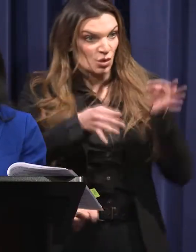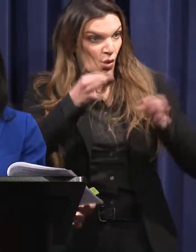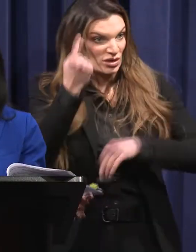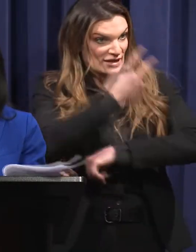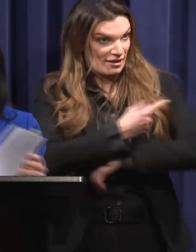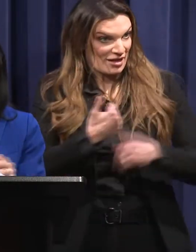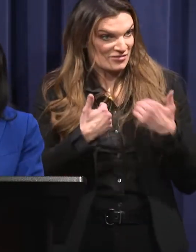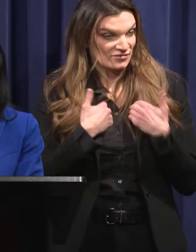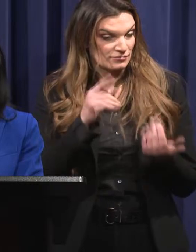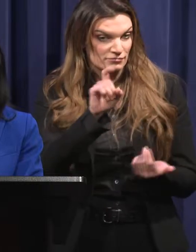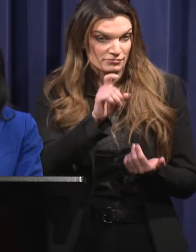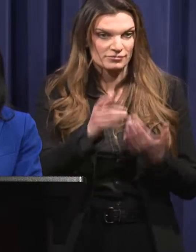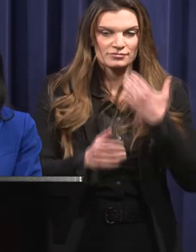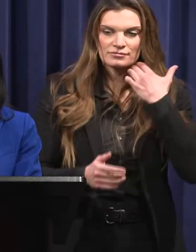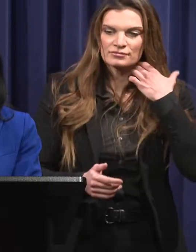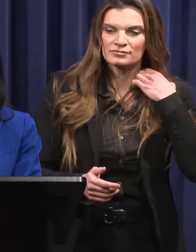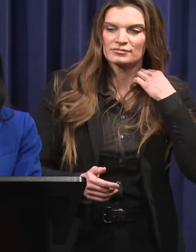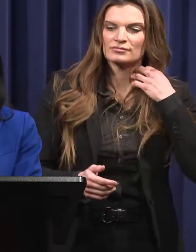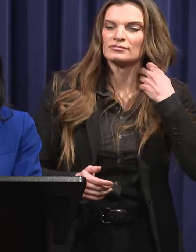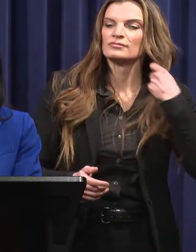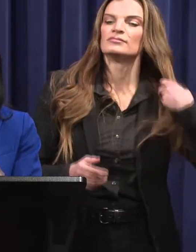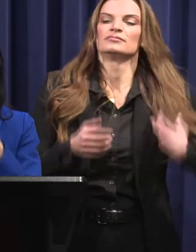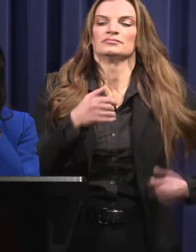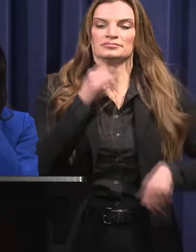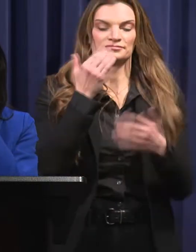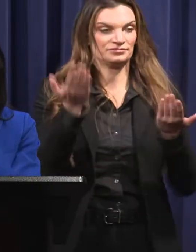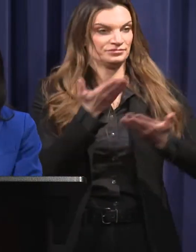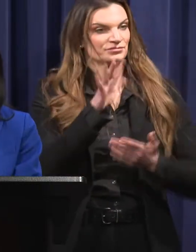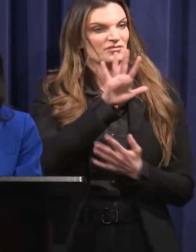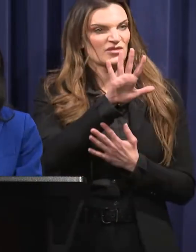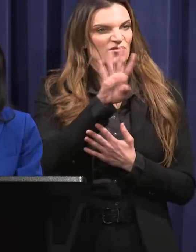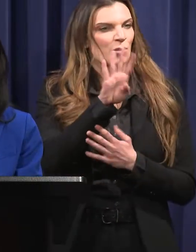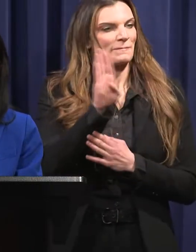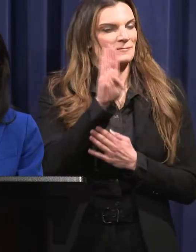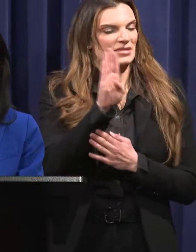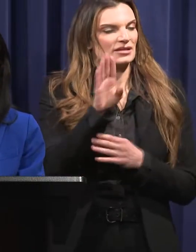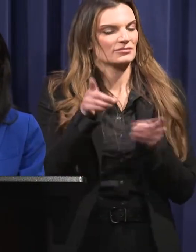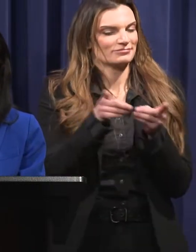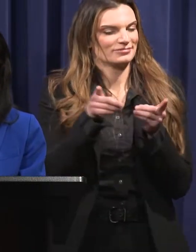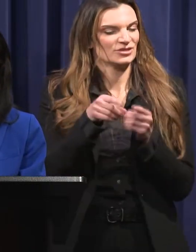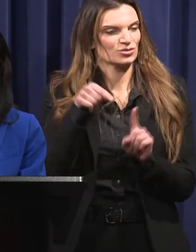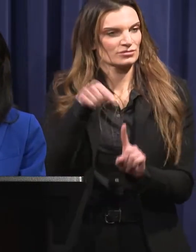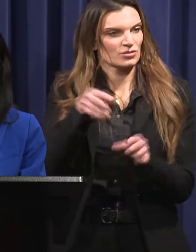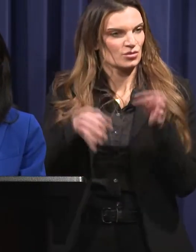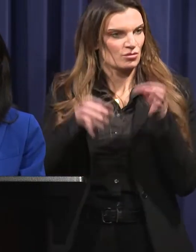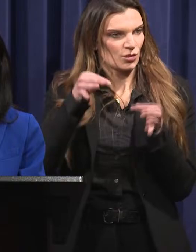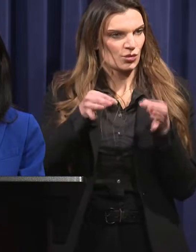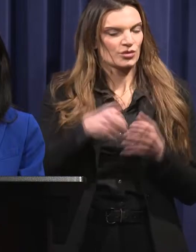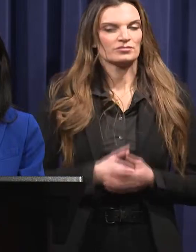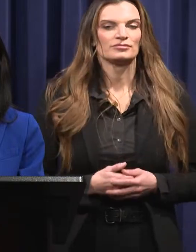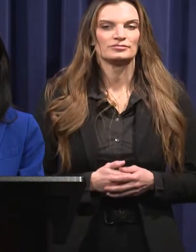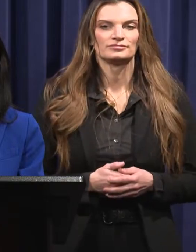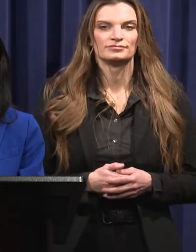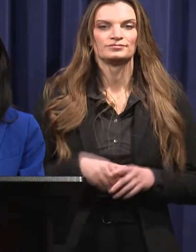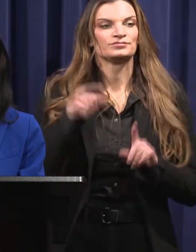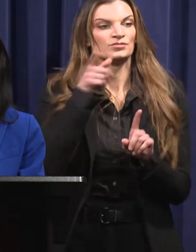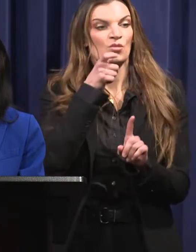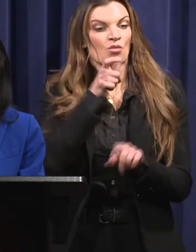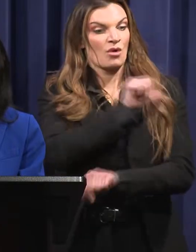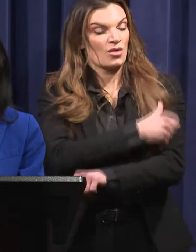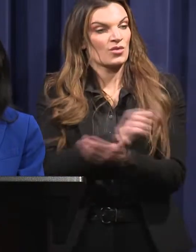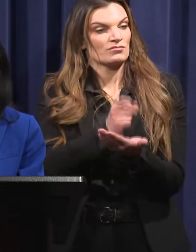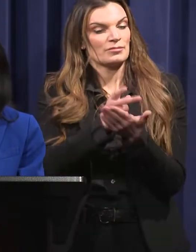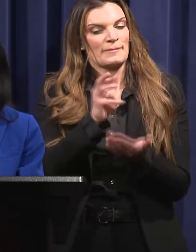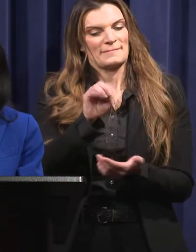Okay. This is in the 54B District Court. My understanding this has been authorized by Judge